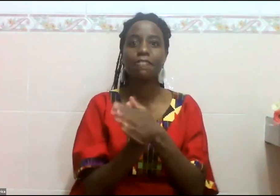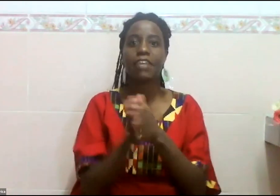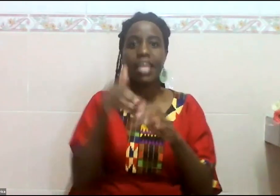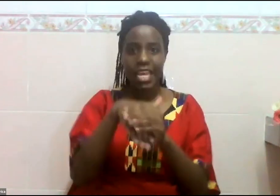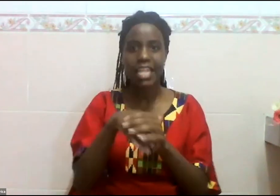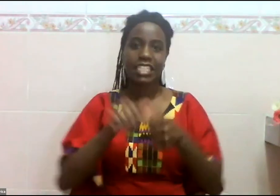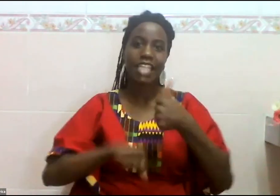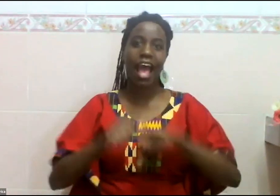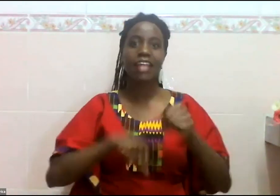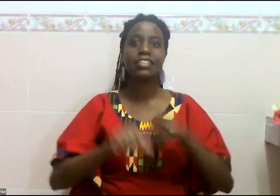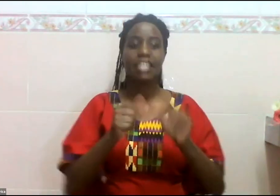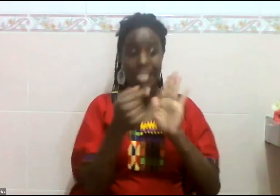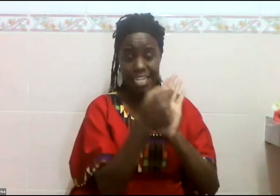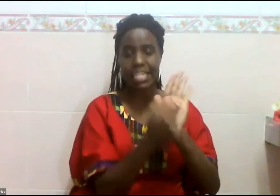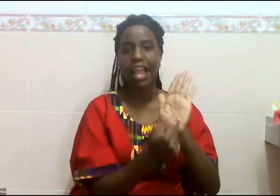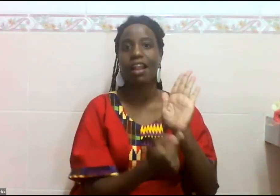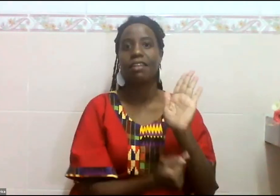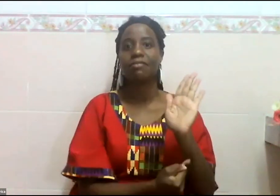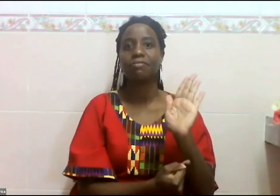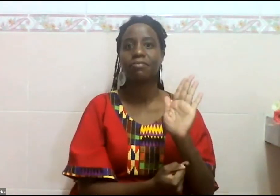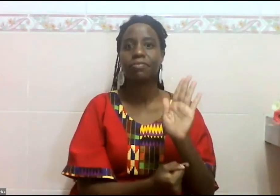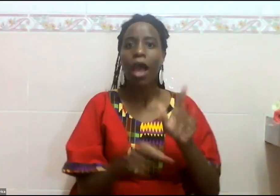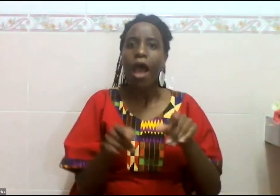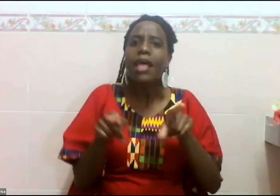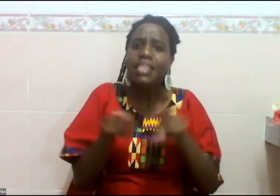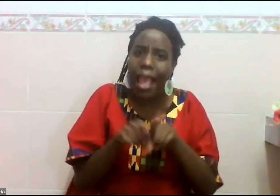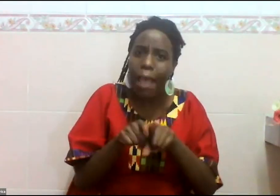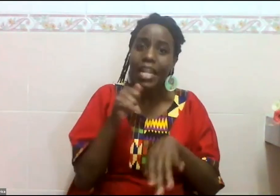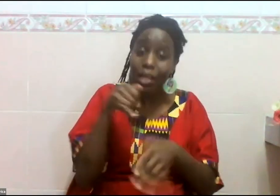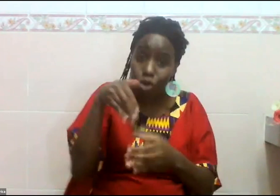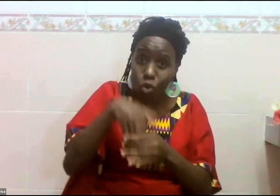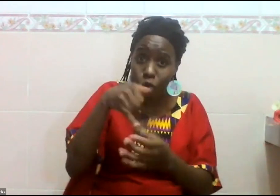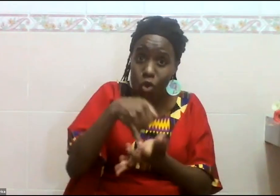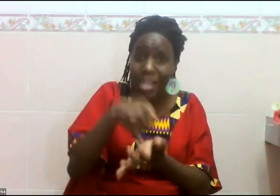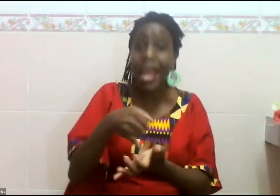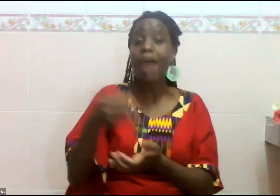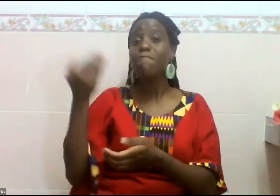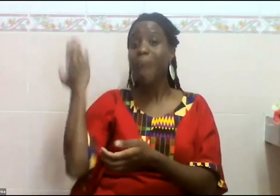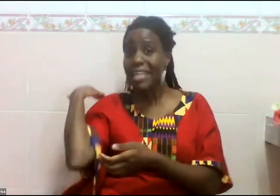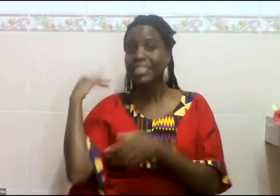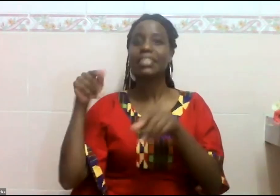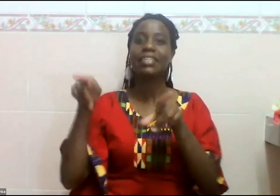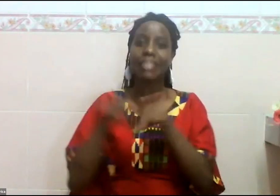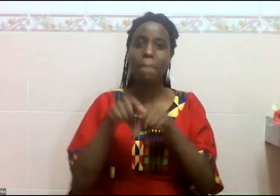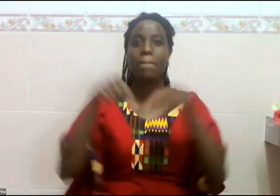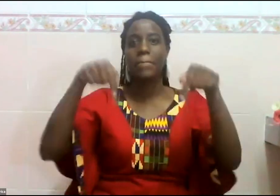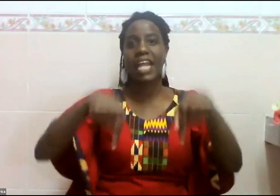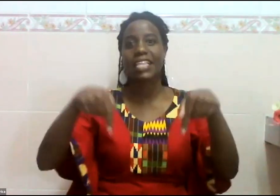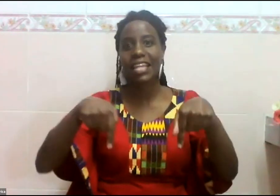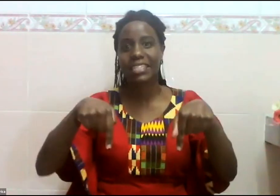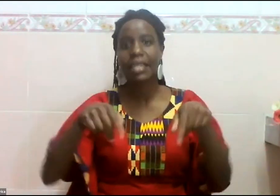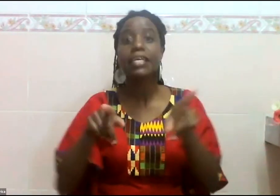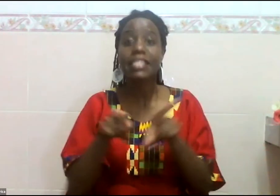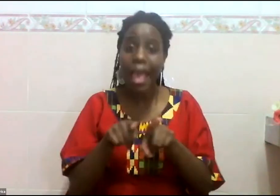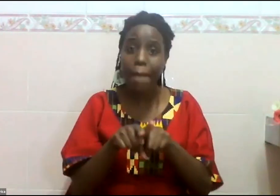tell, whether that is in the past or, again, all the way through the present. Because I think we can demonstrate how it's influenced that in the past,